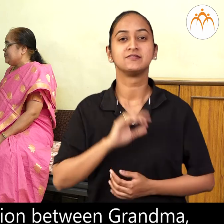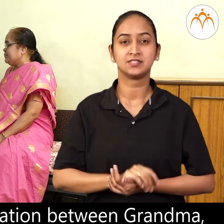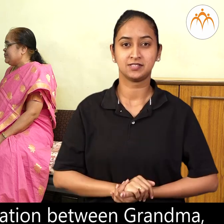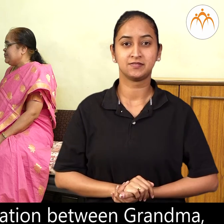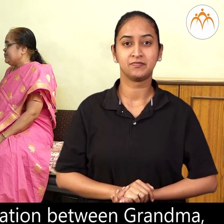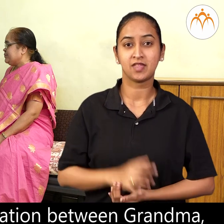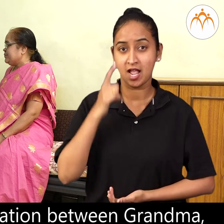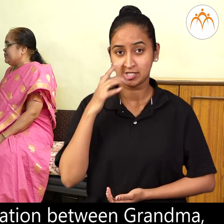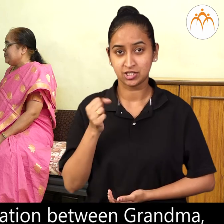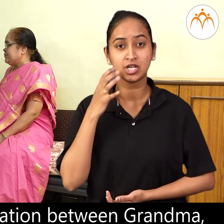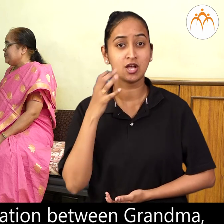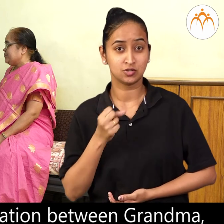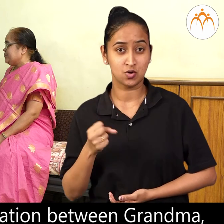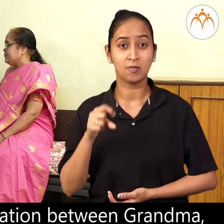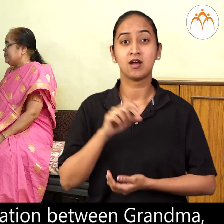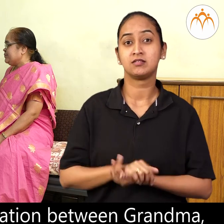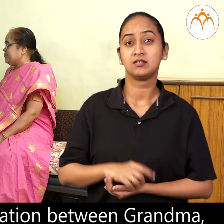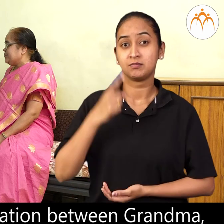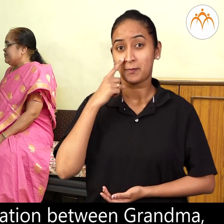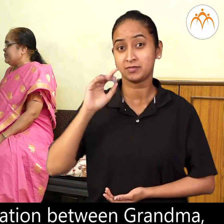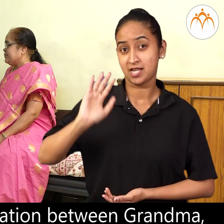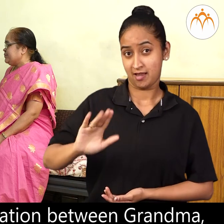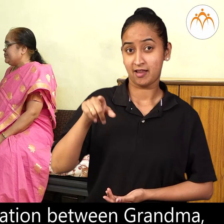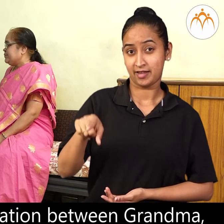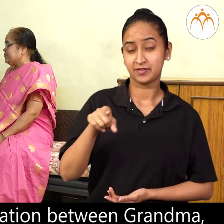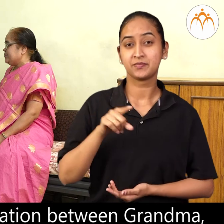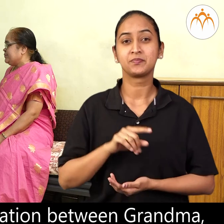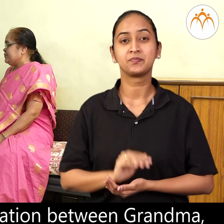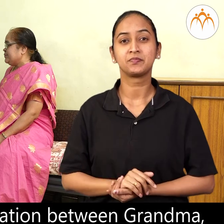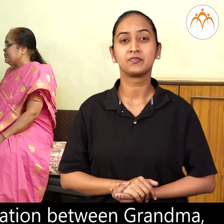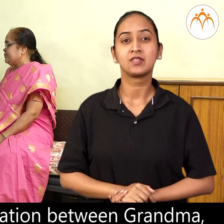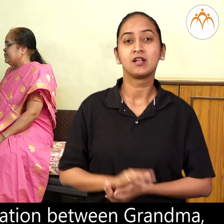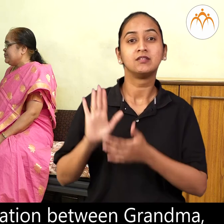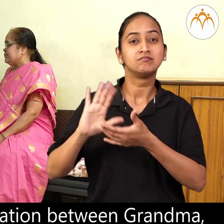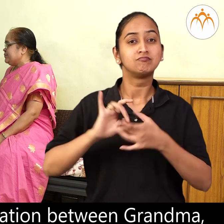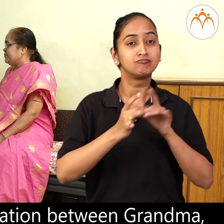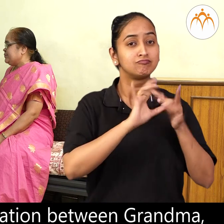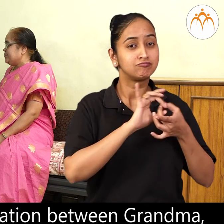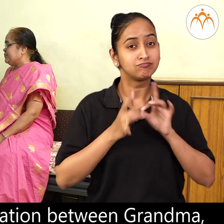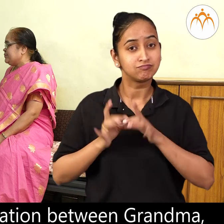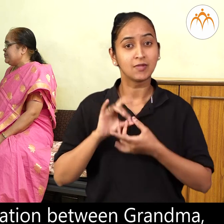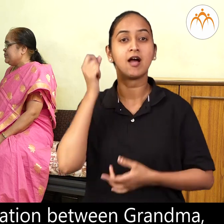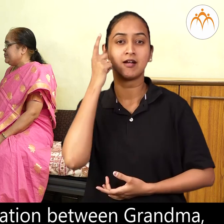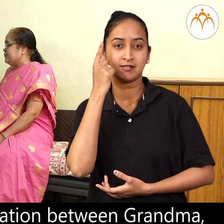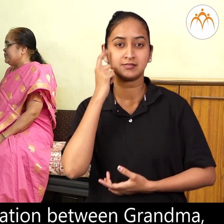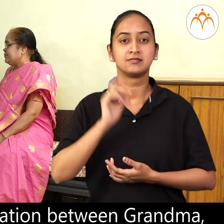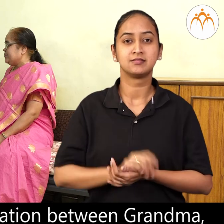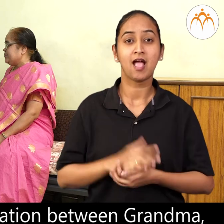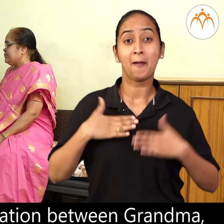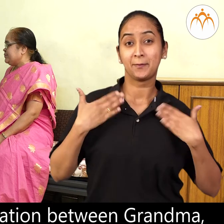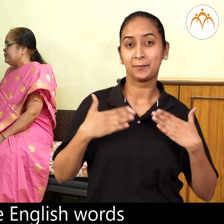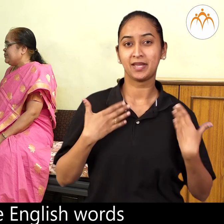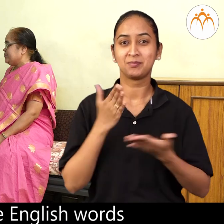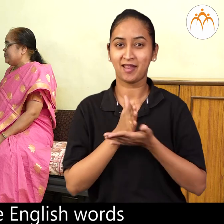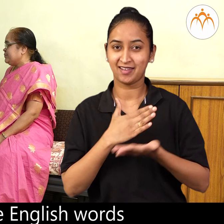We understood the relation between Grandma, Grandpa and Dhanu.